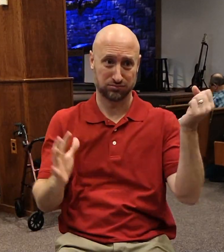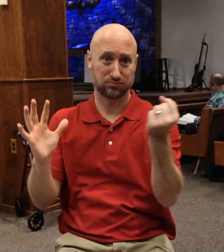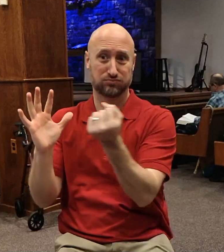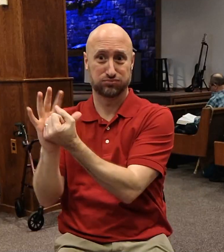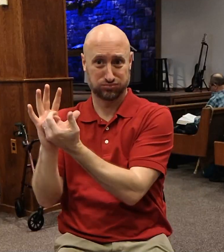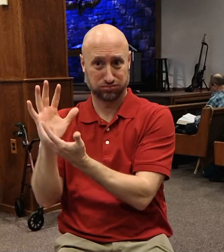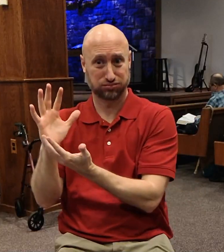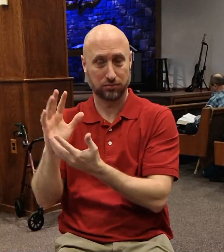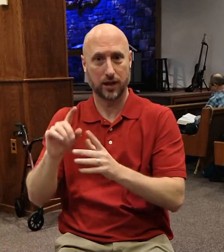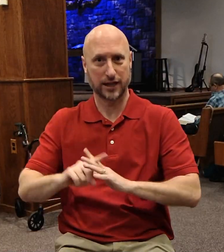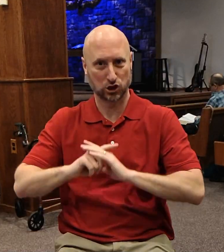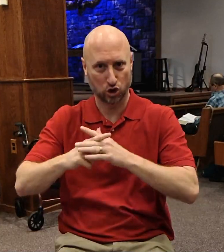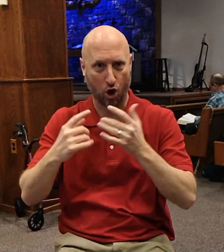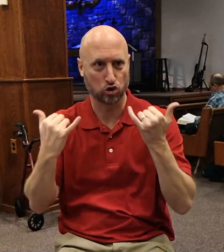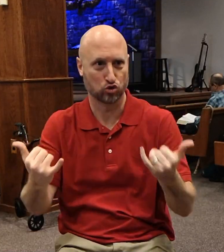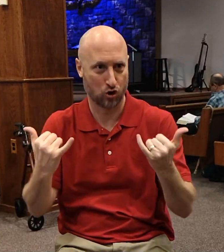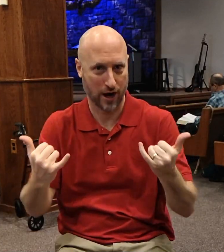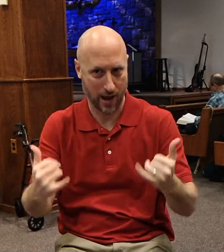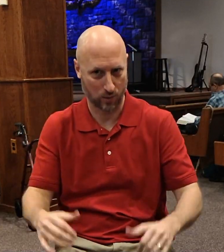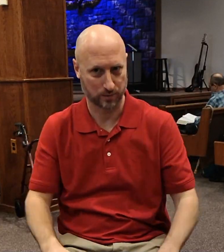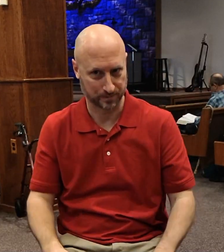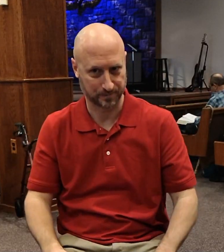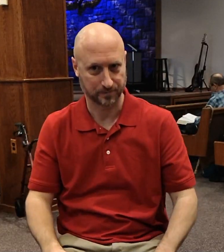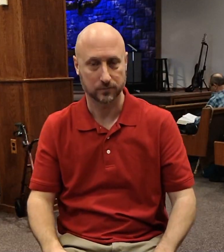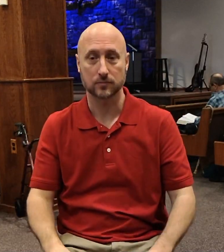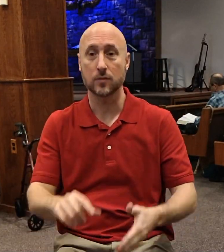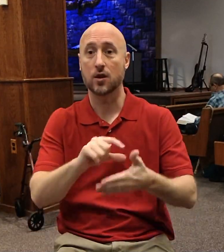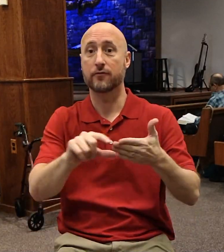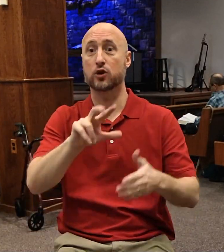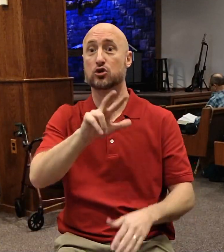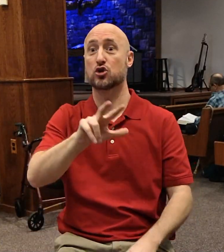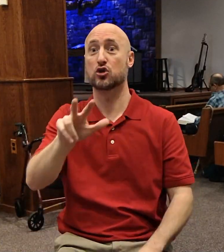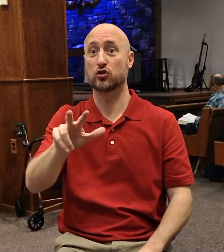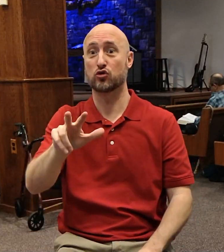And then he says in verse 33, little children,